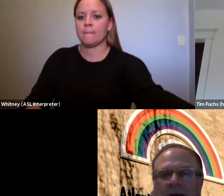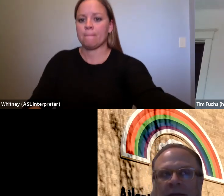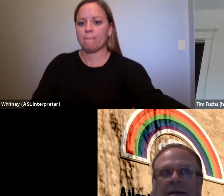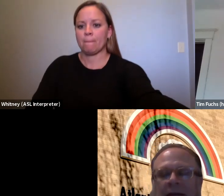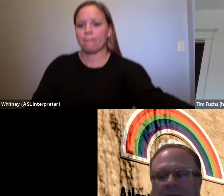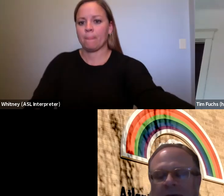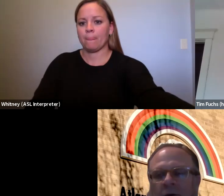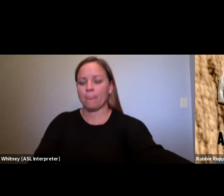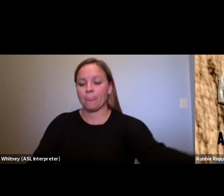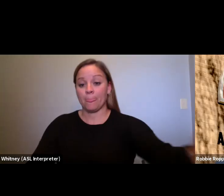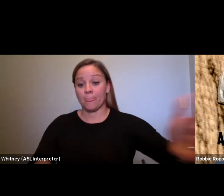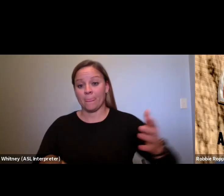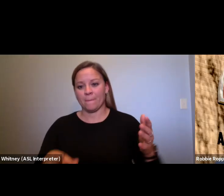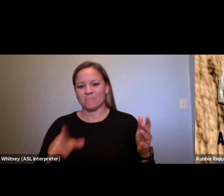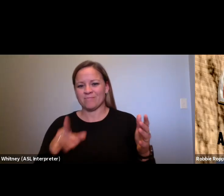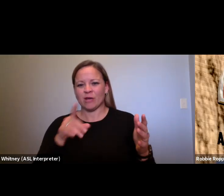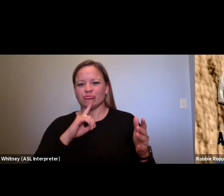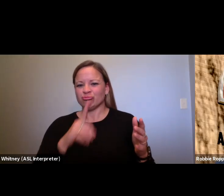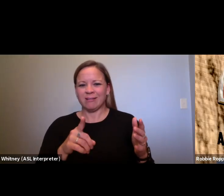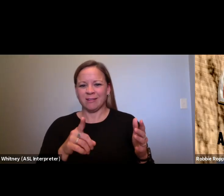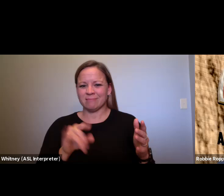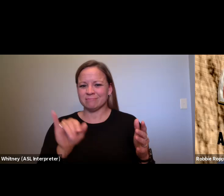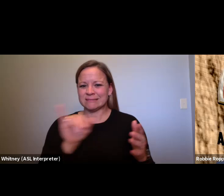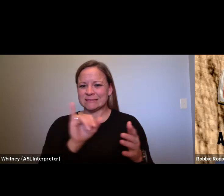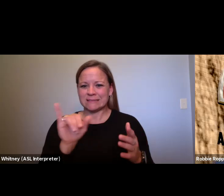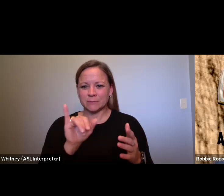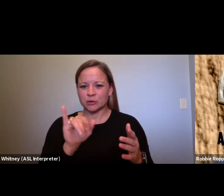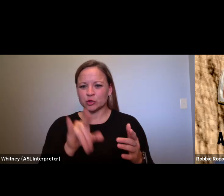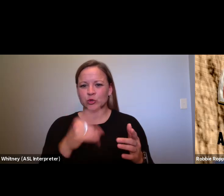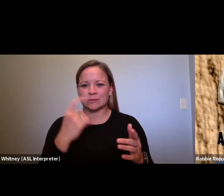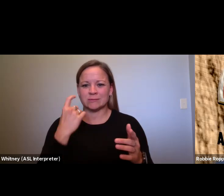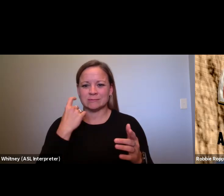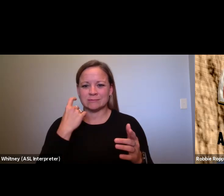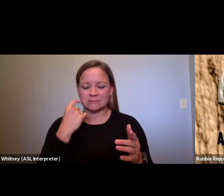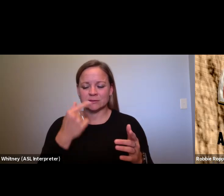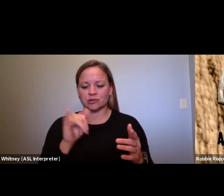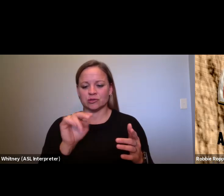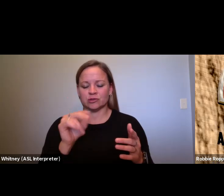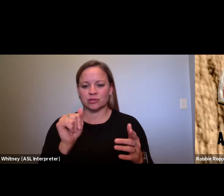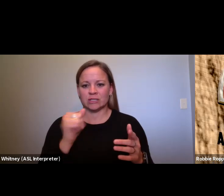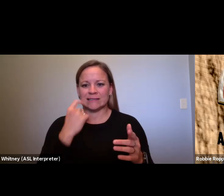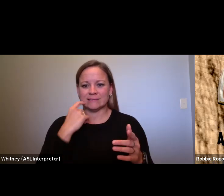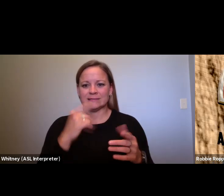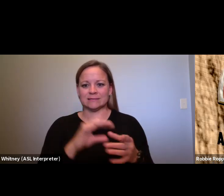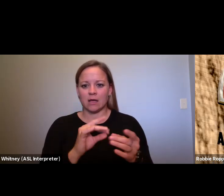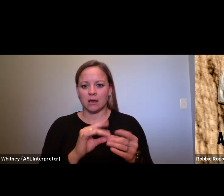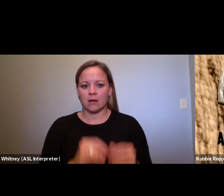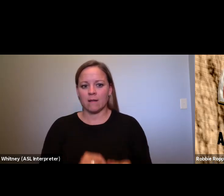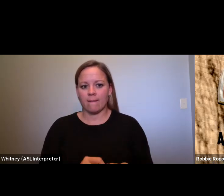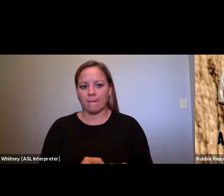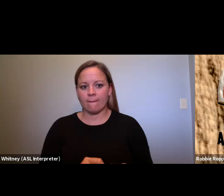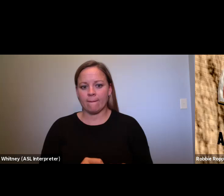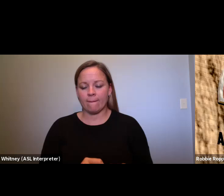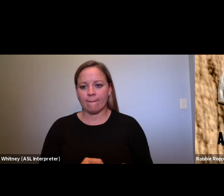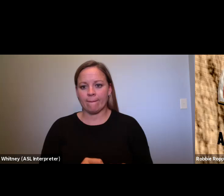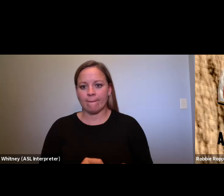You know, I could echo a lot of the stuff, you know, that Georgina has mentioned, but where